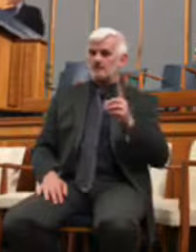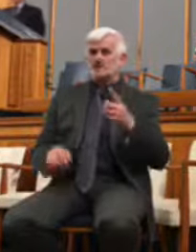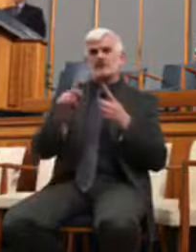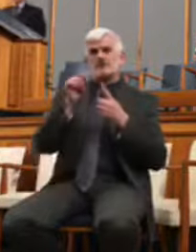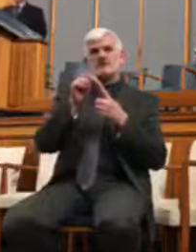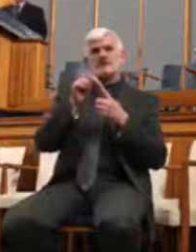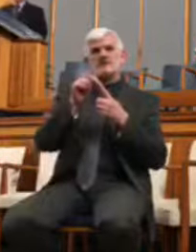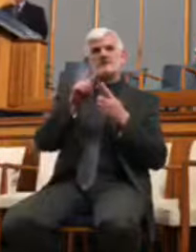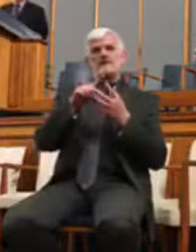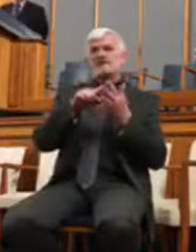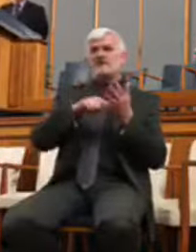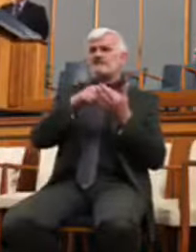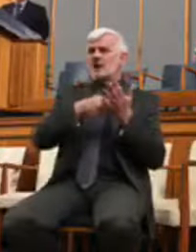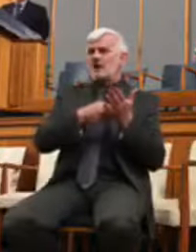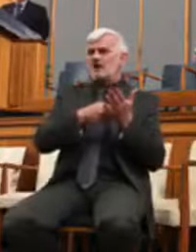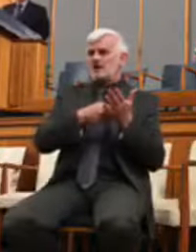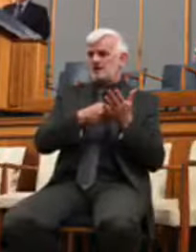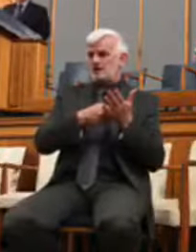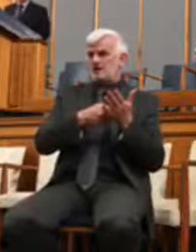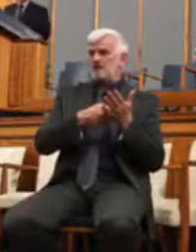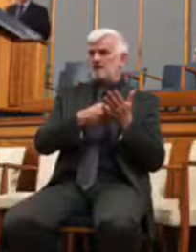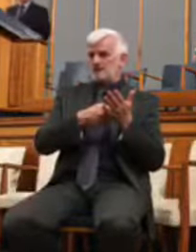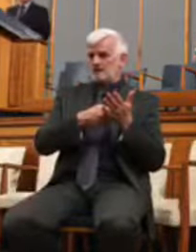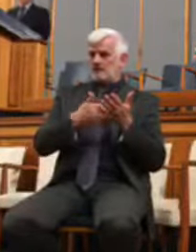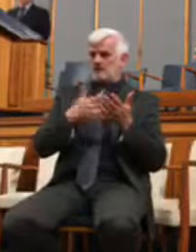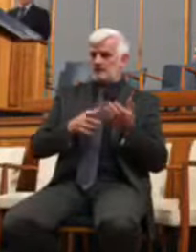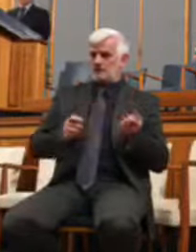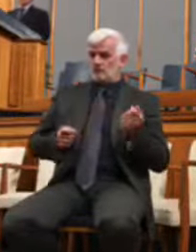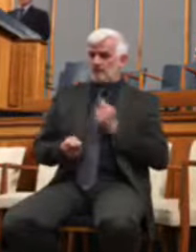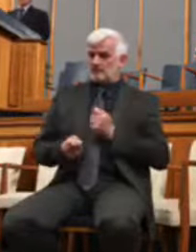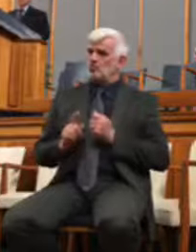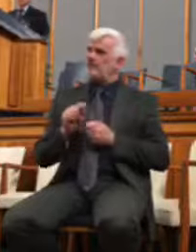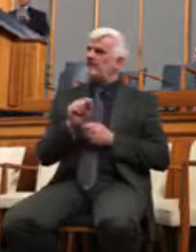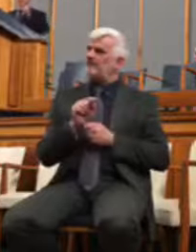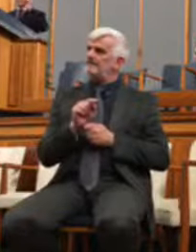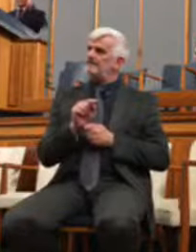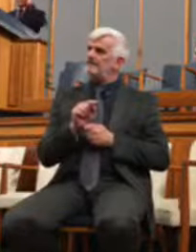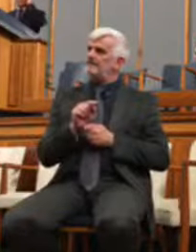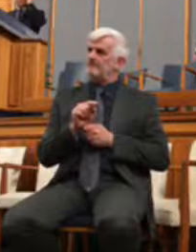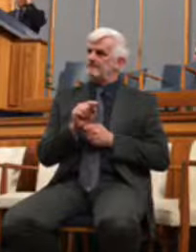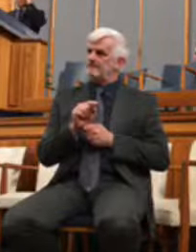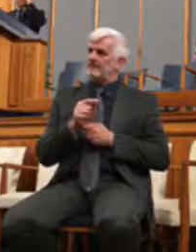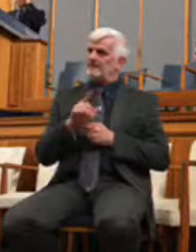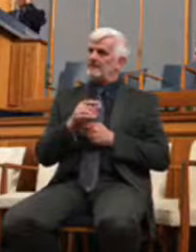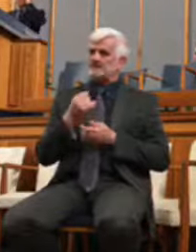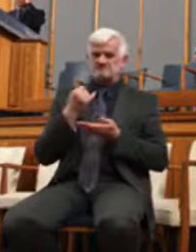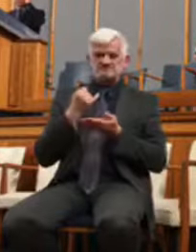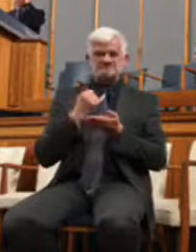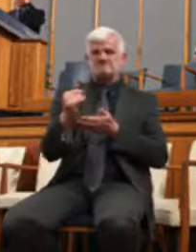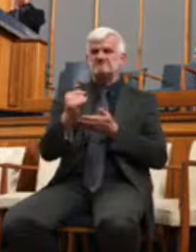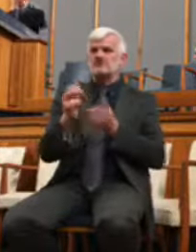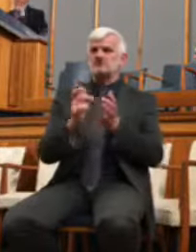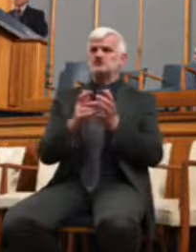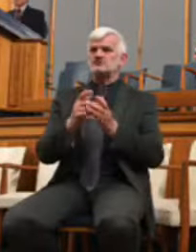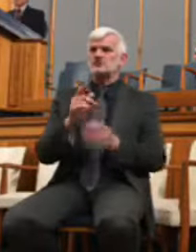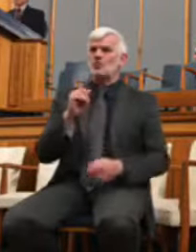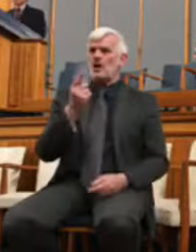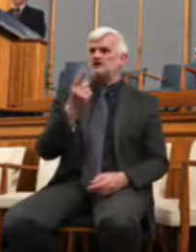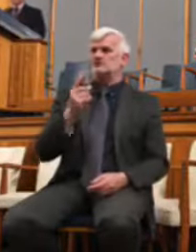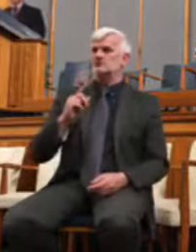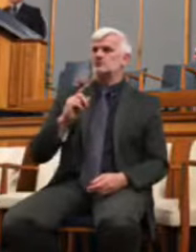Peter, his repentance, 3 times he denied the Lord, and then in his repentance, he said, what the text says